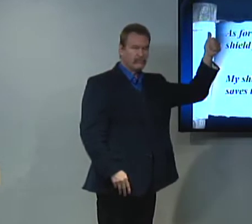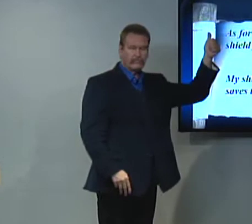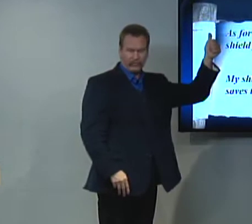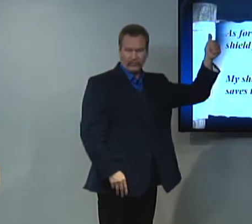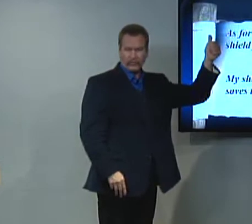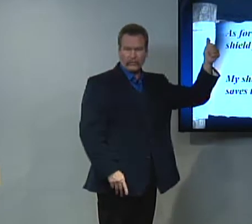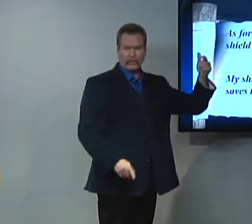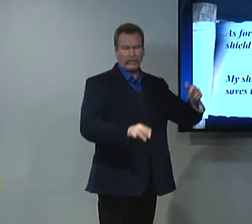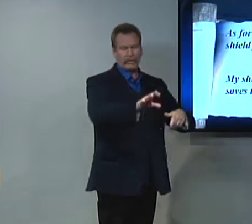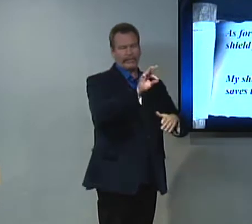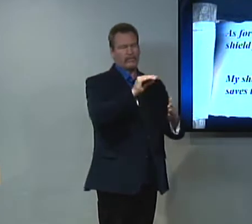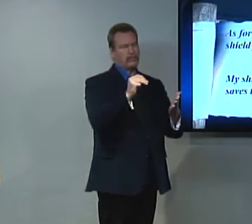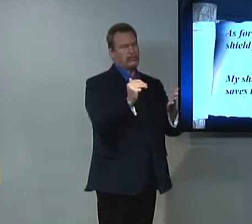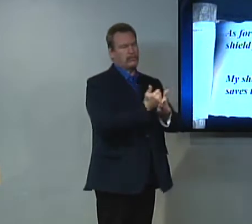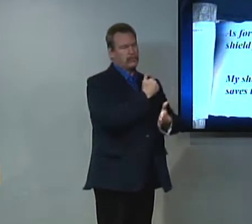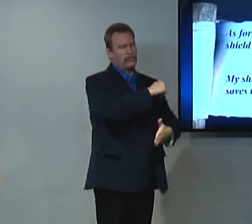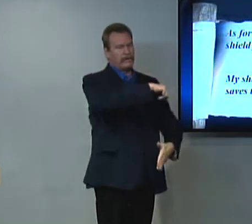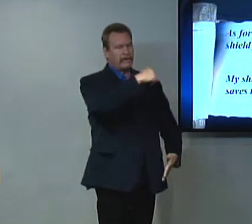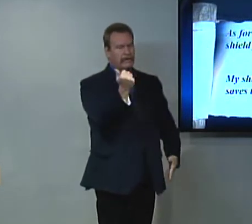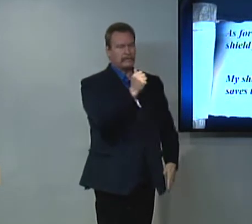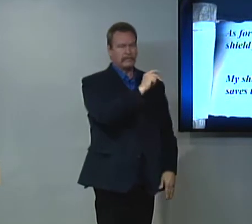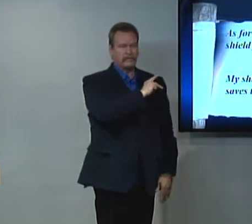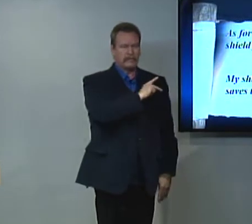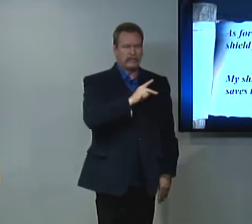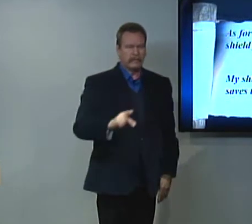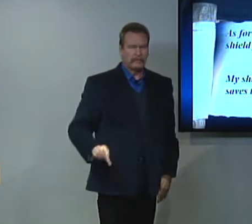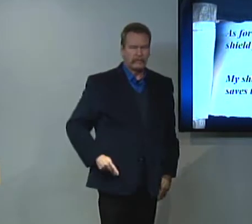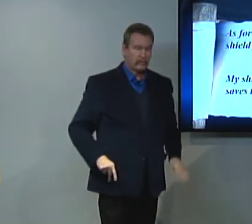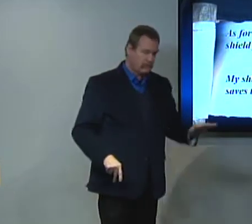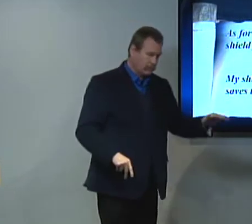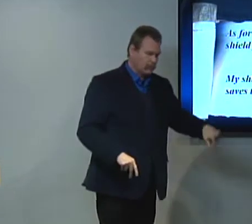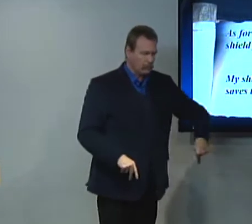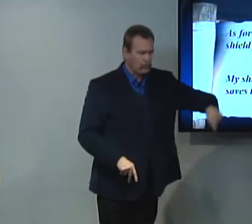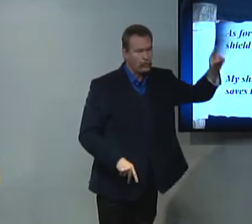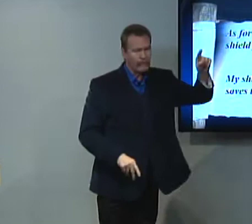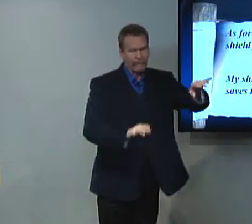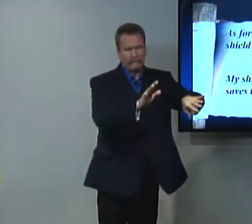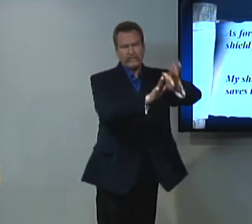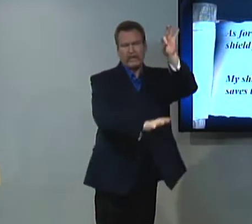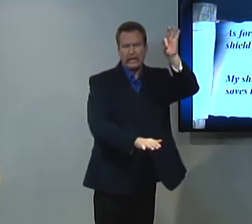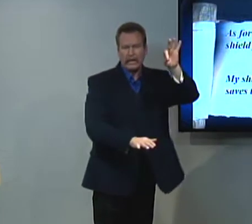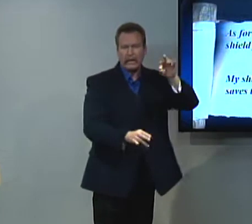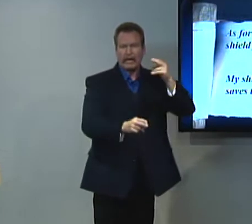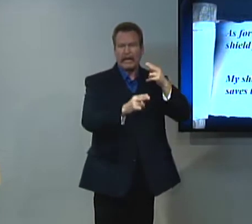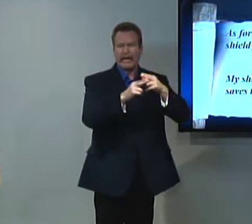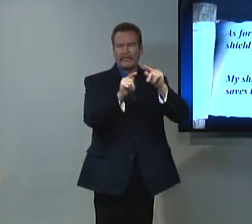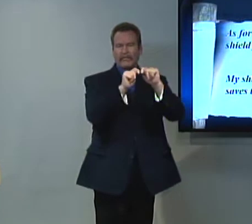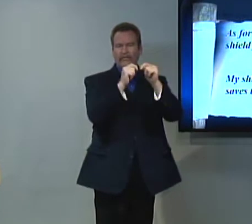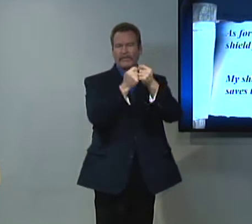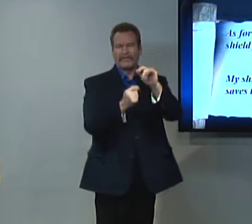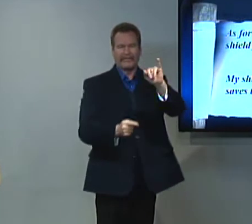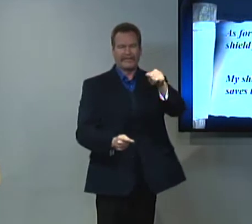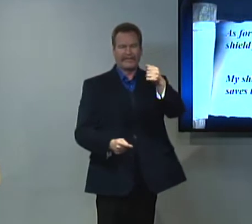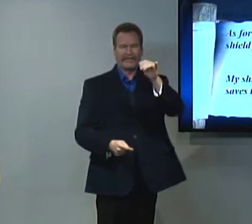so God rejected Saul, and God said he was going to choose another king. And so he told Samuel to go to